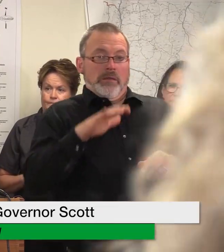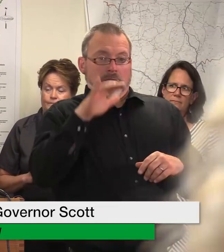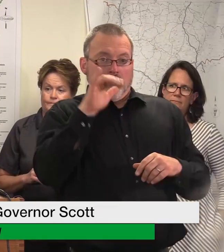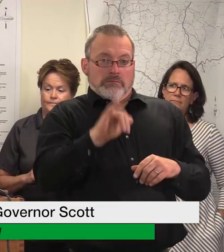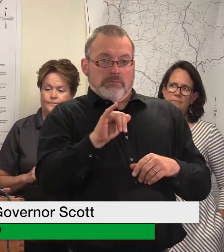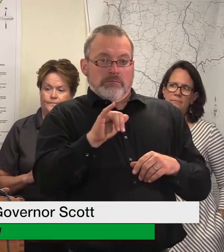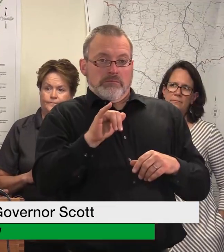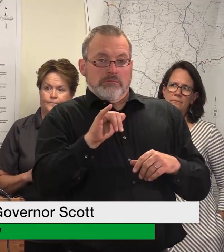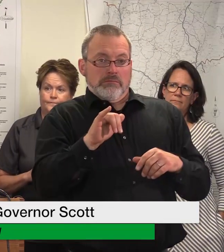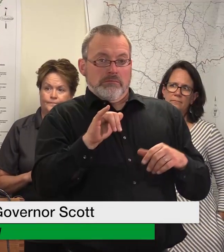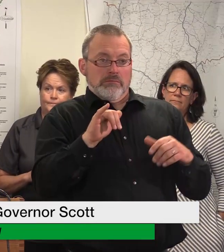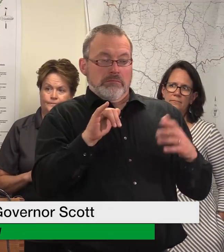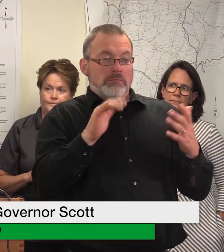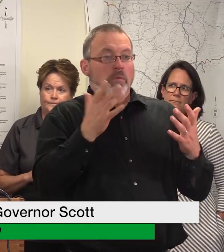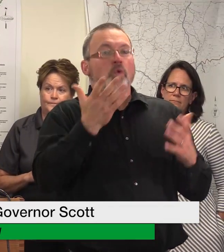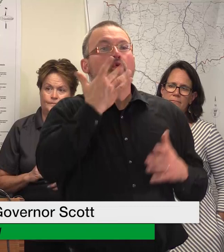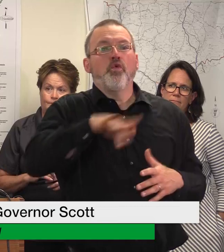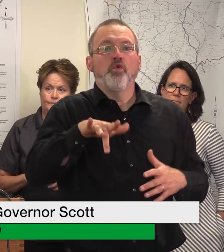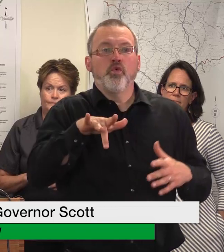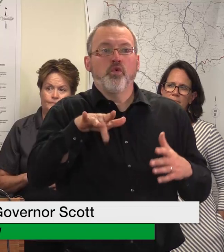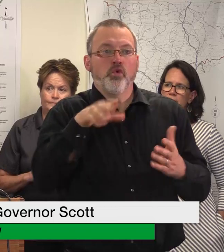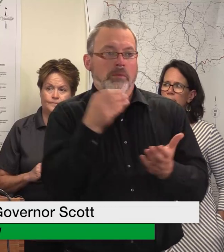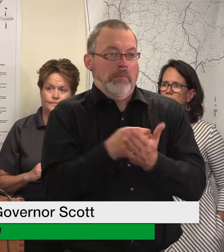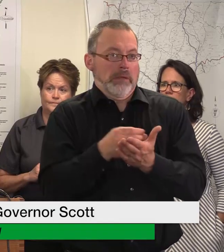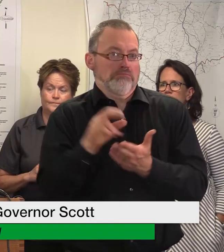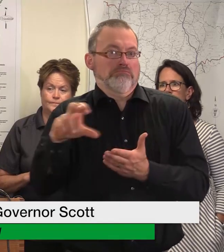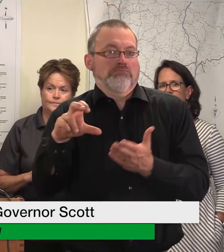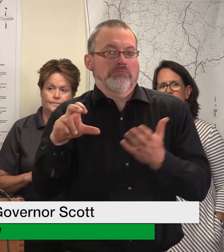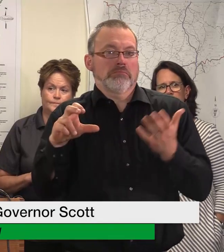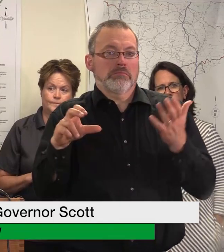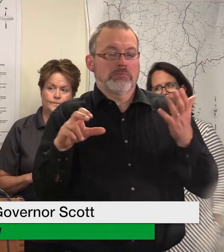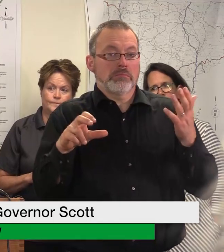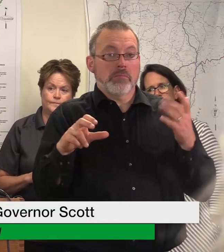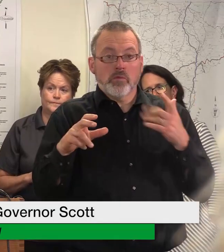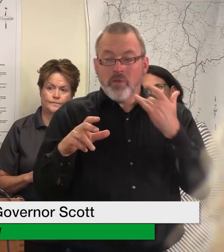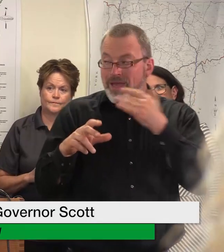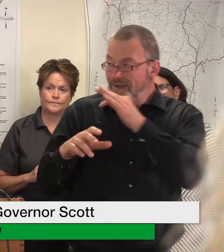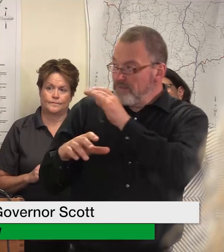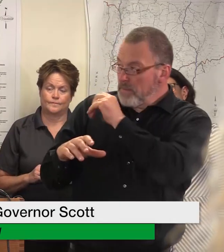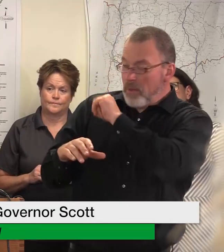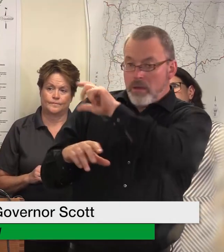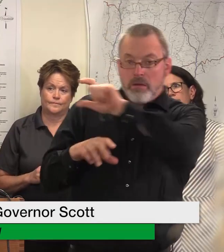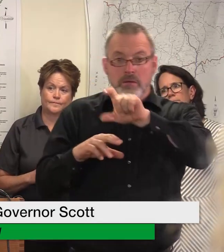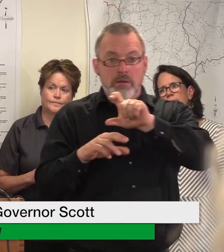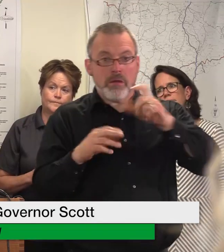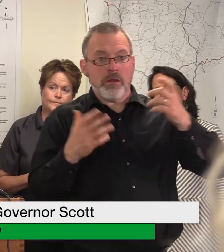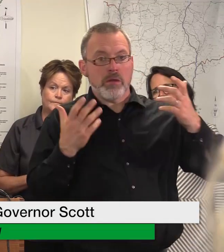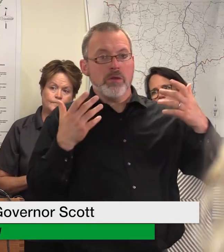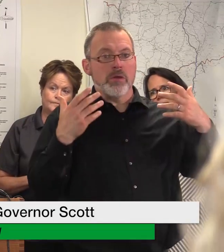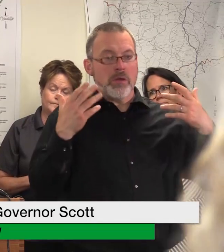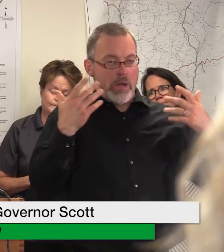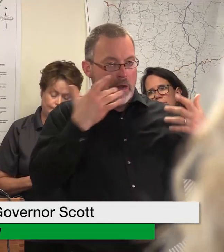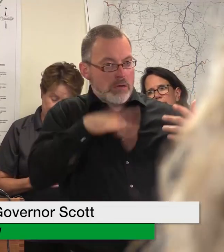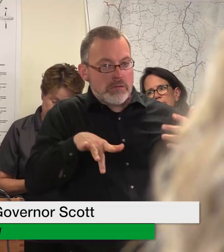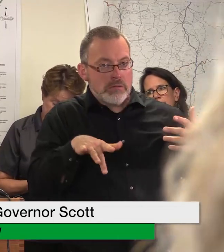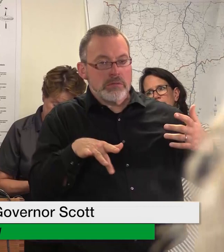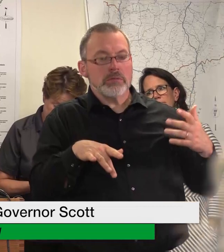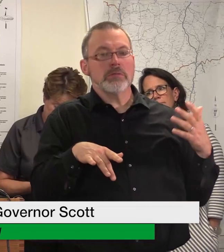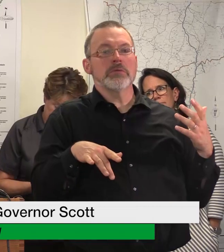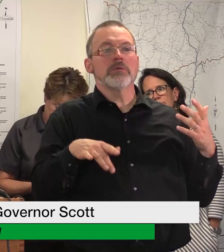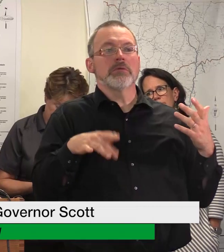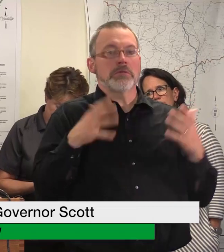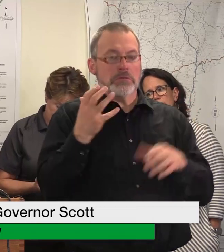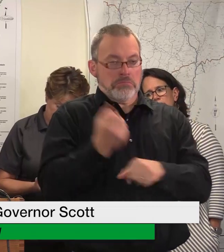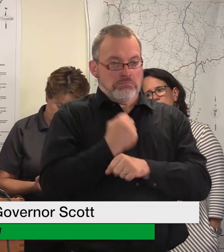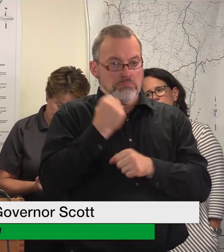respects, but because don't forget, with the FEMA money that we receive, and we're very fortunate to have